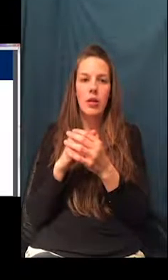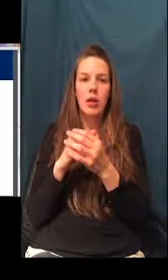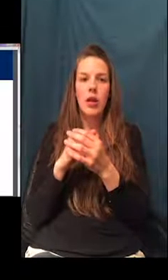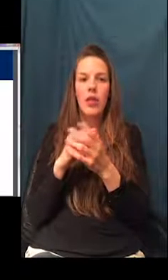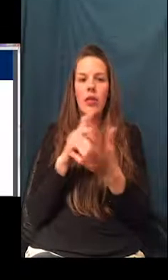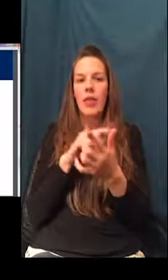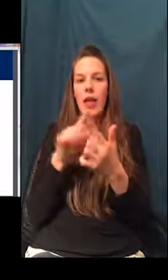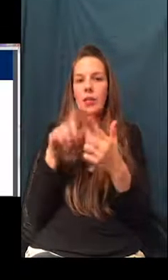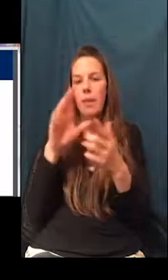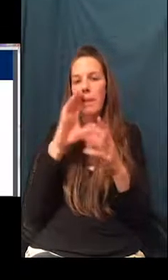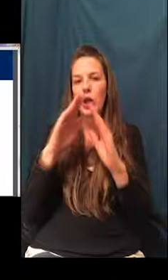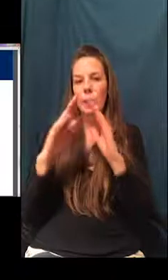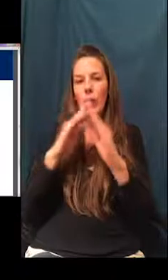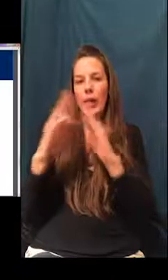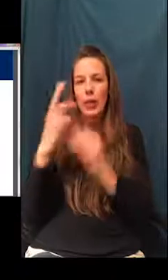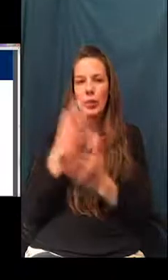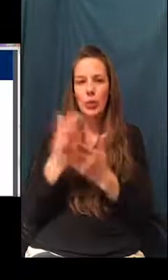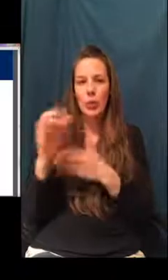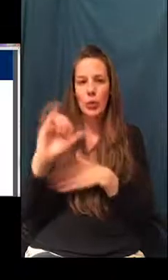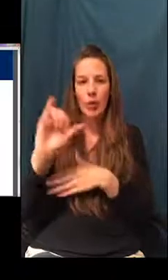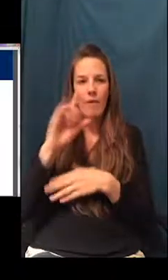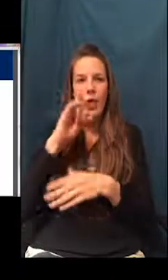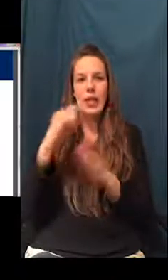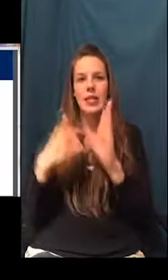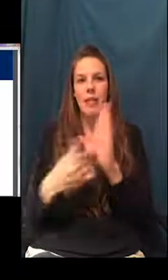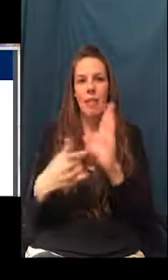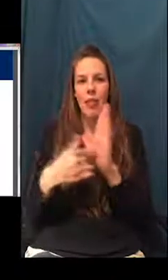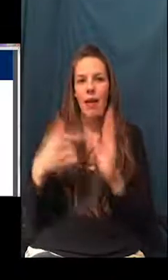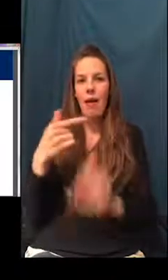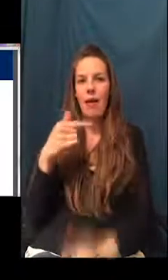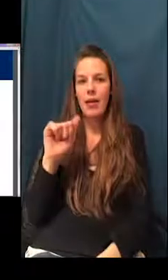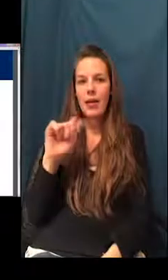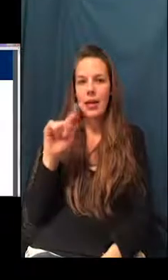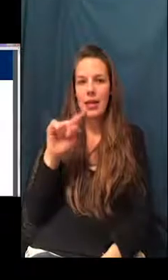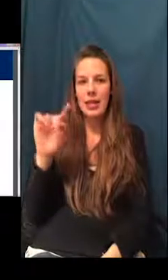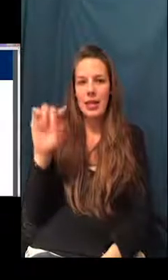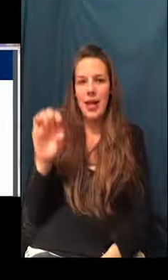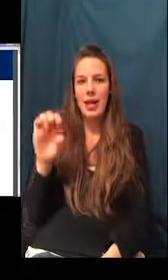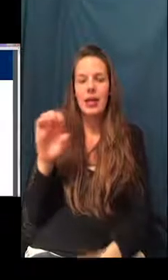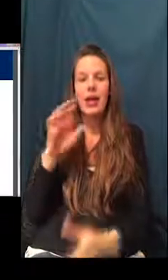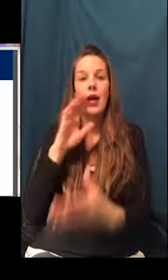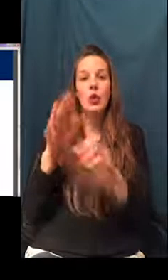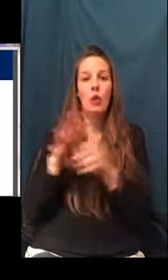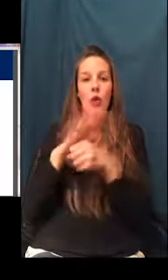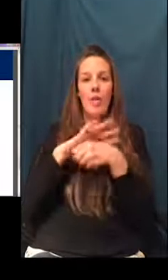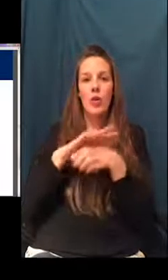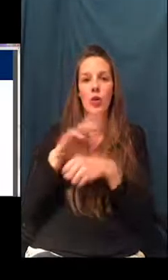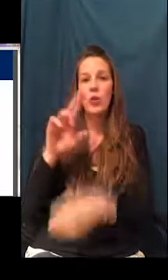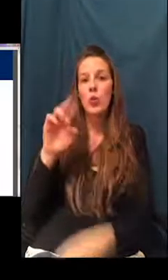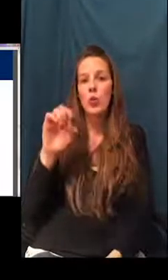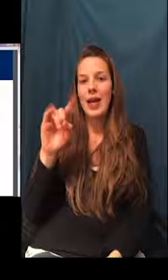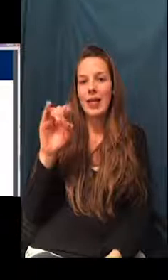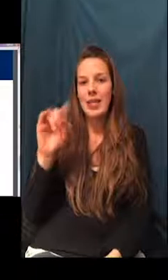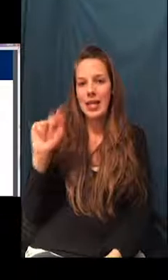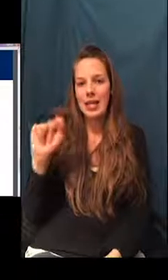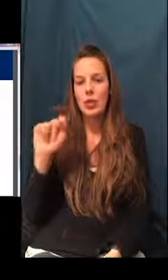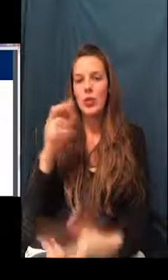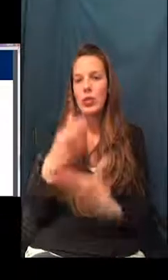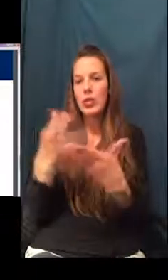And then there are some community resources. So for example, the Gazette has a coronavirus resident resources